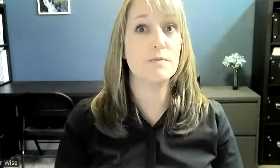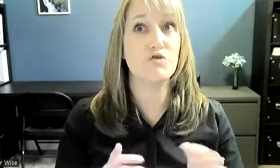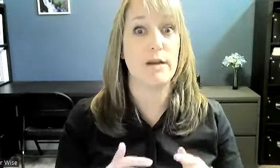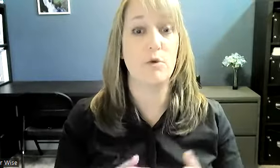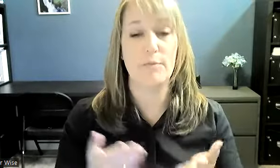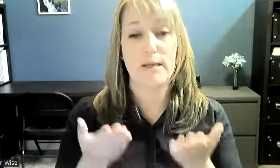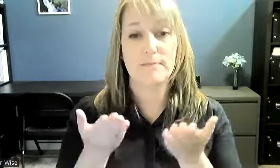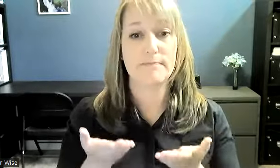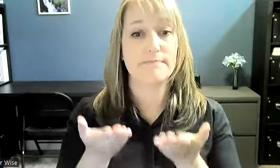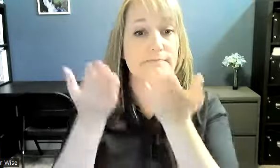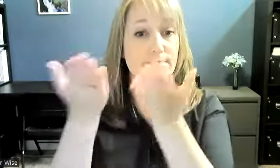straight movement.